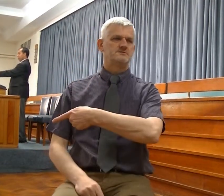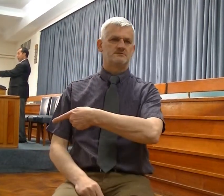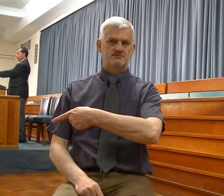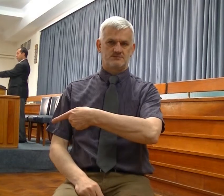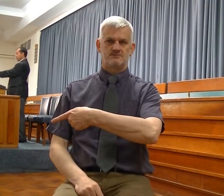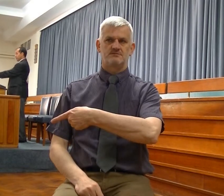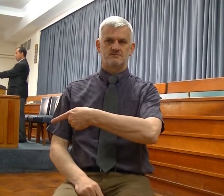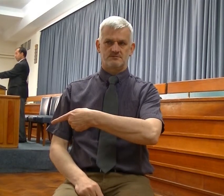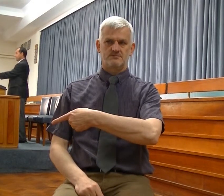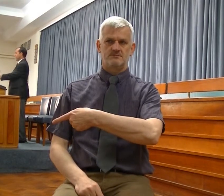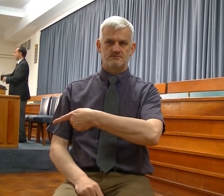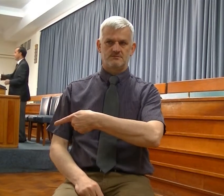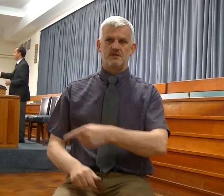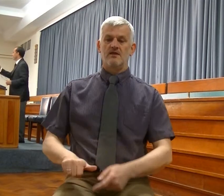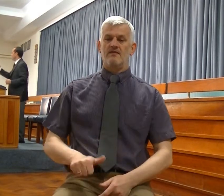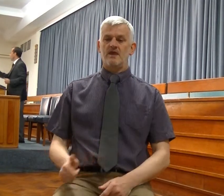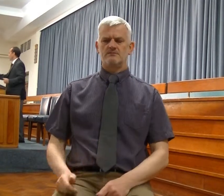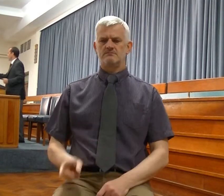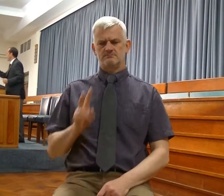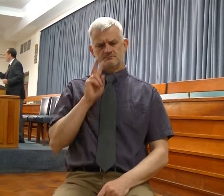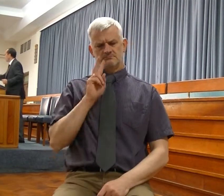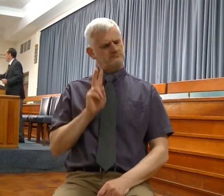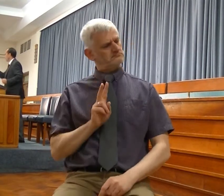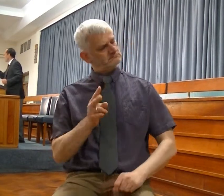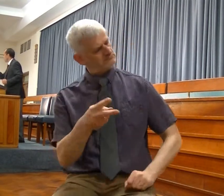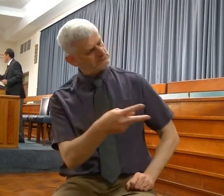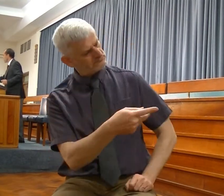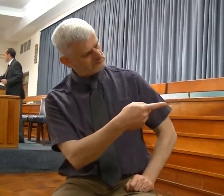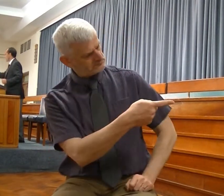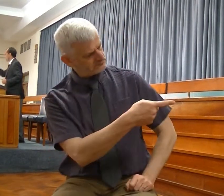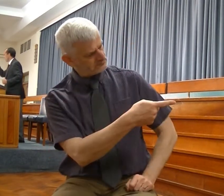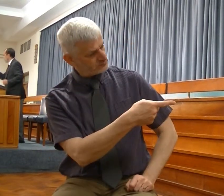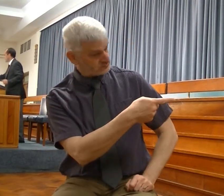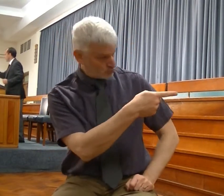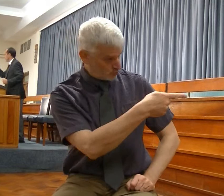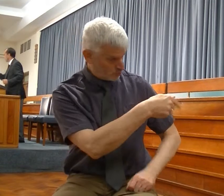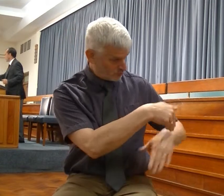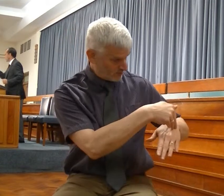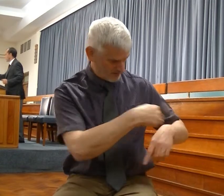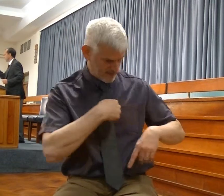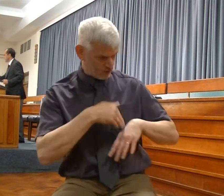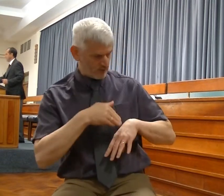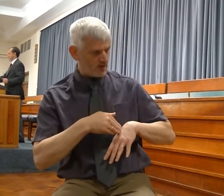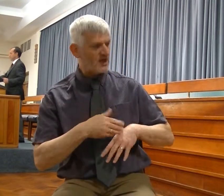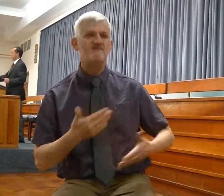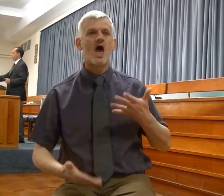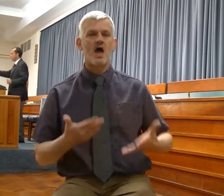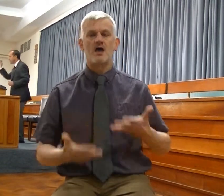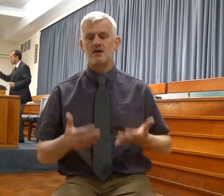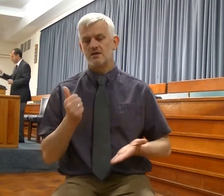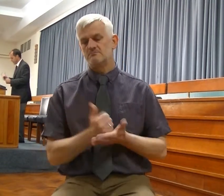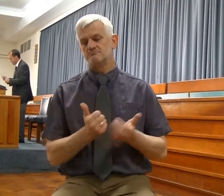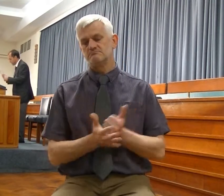at his fellow thief, and he believes that both of them deserve what they got that